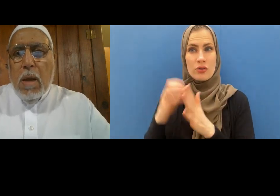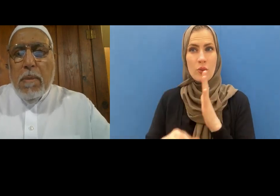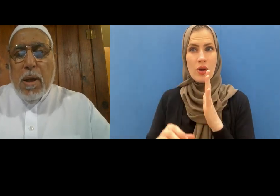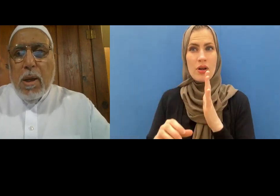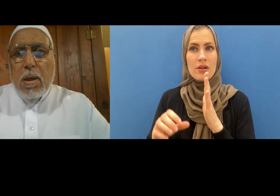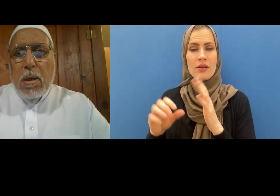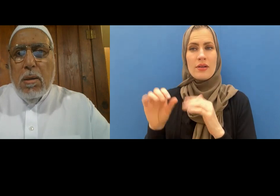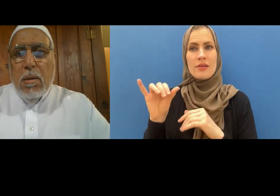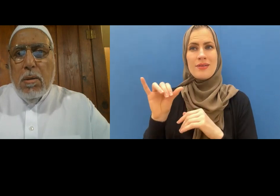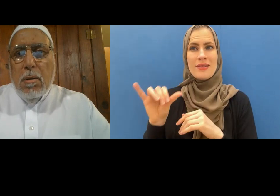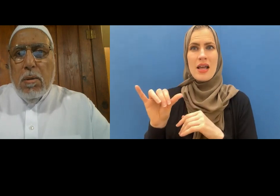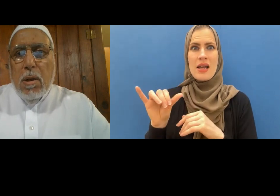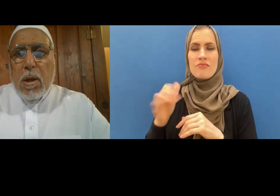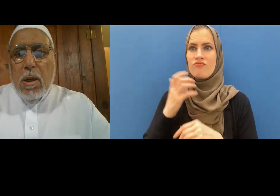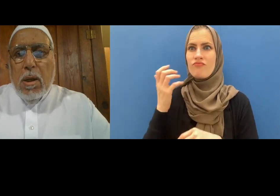a miracle,